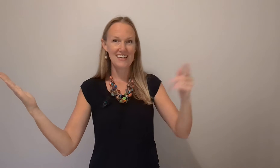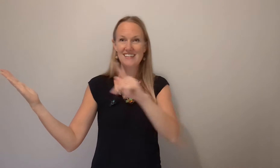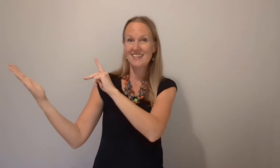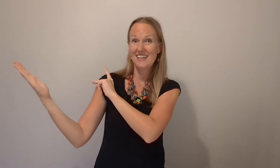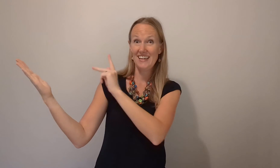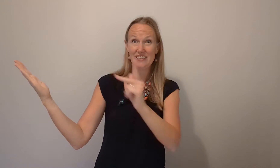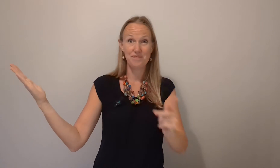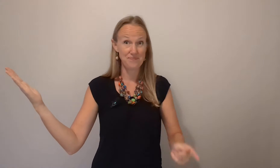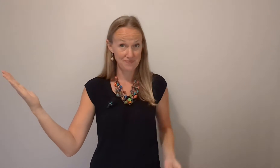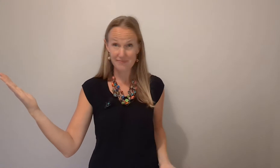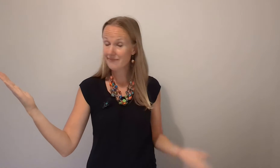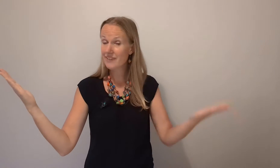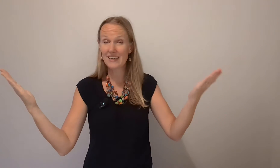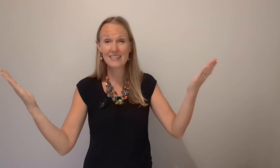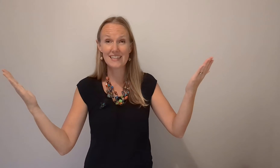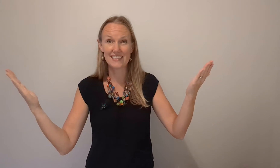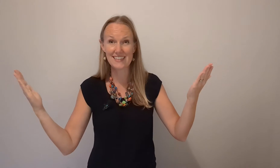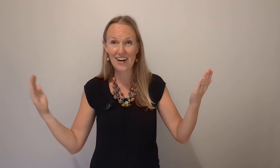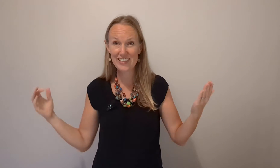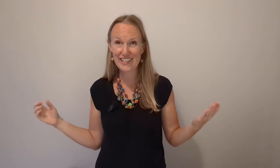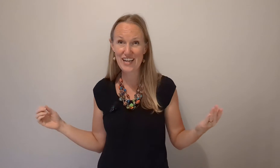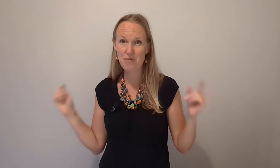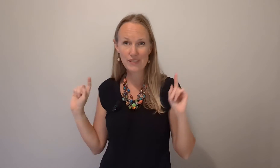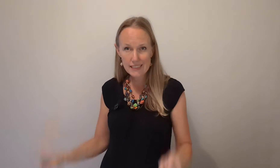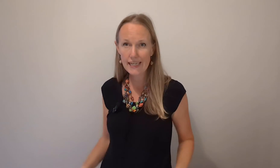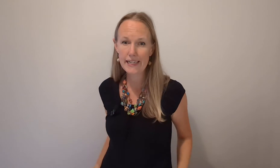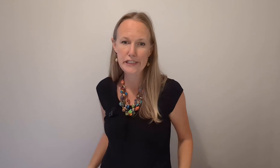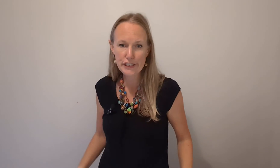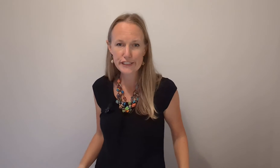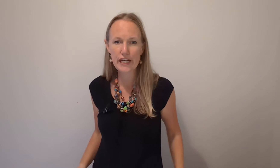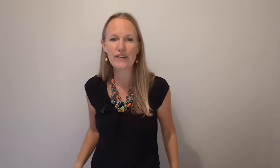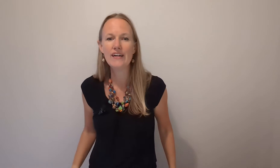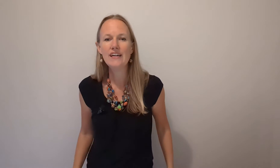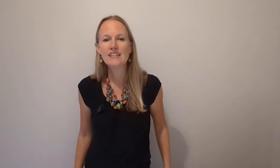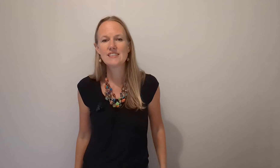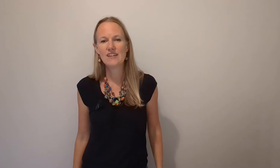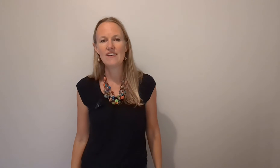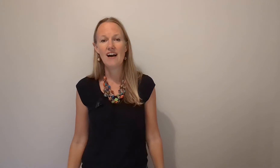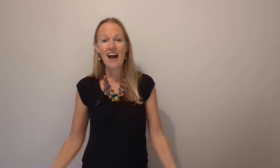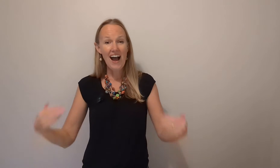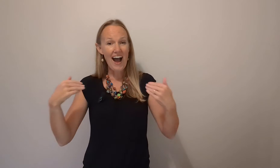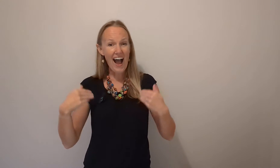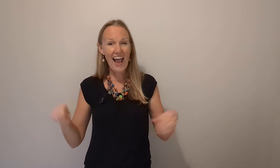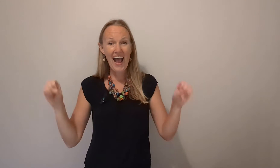Okay, king. Like I said, it's the hardest line, but once you get it, you're good to go. So I